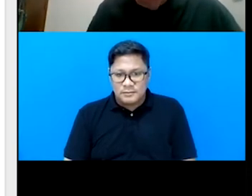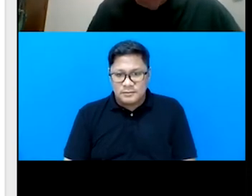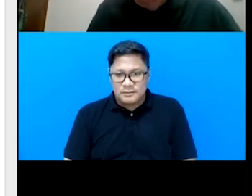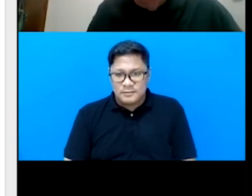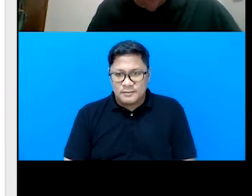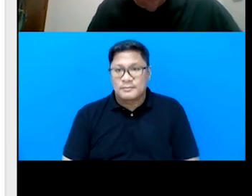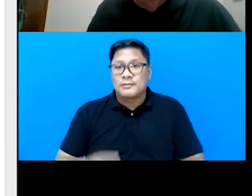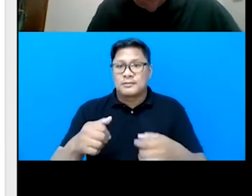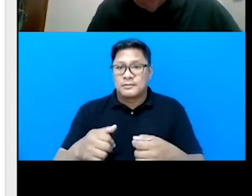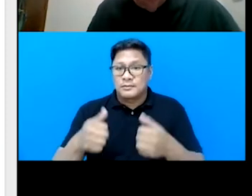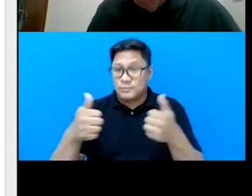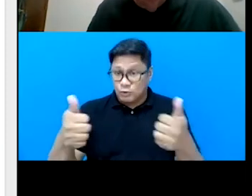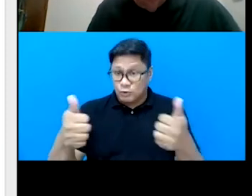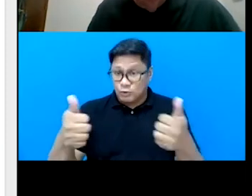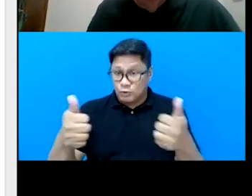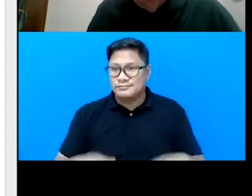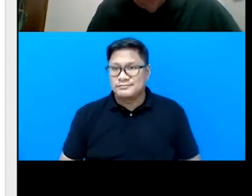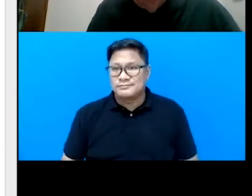Good.